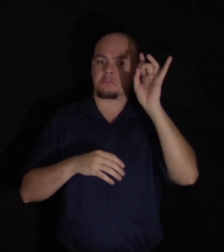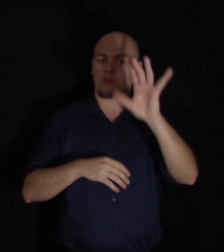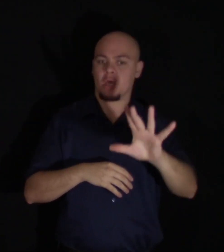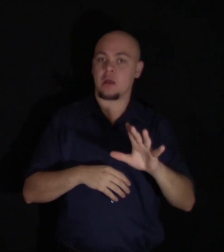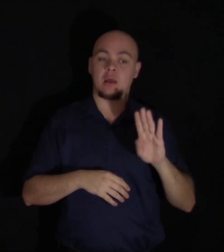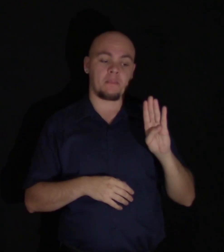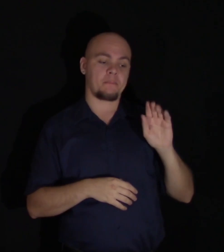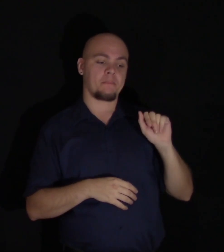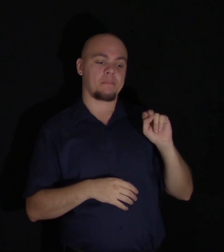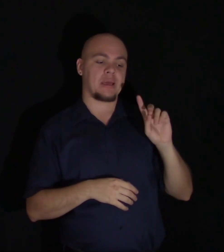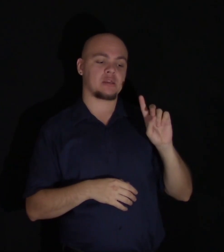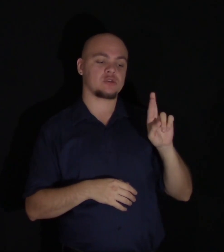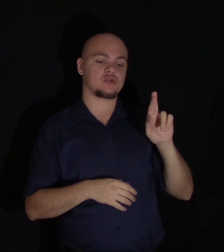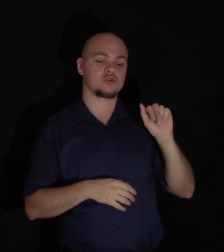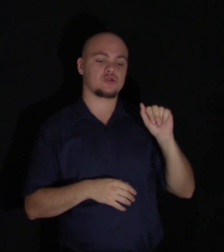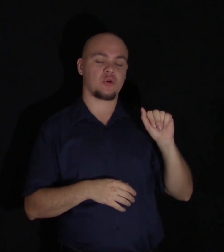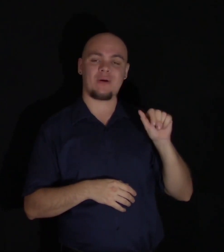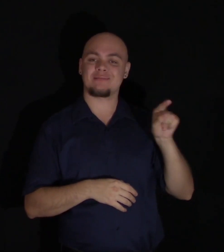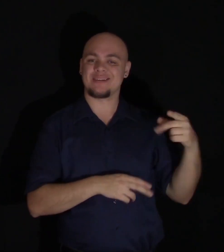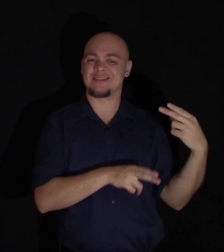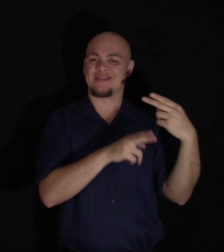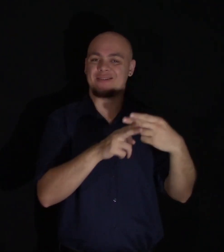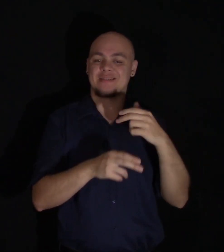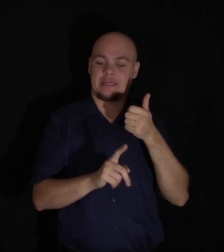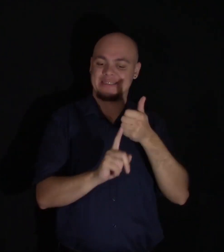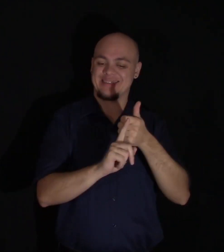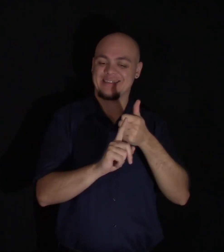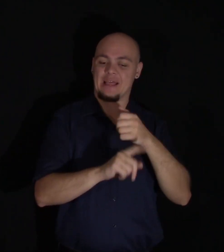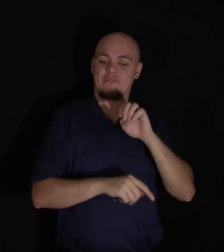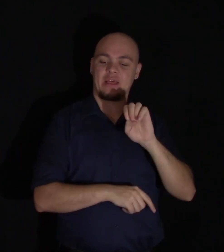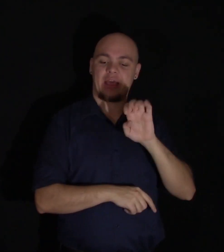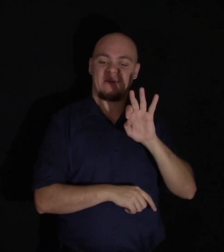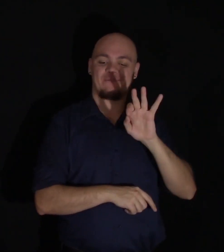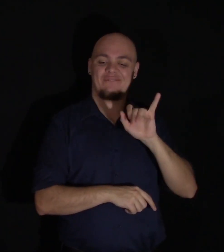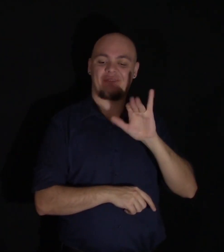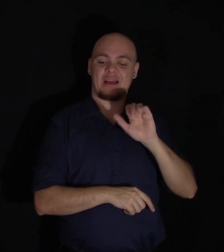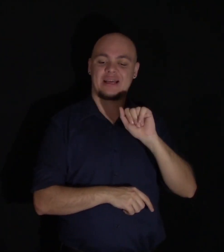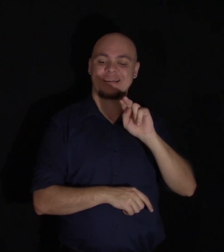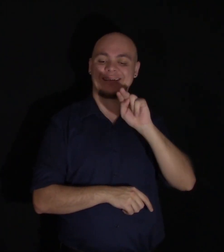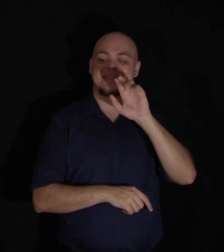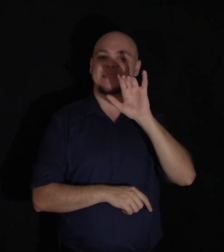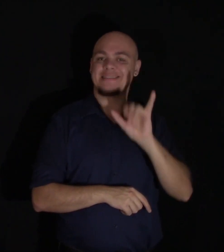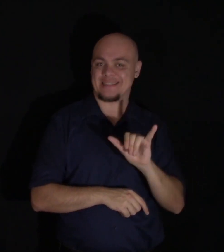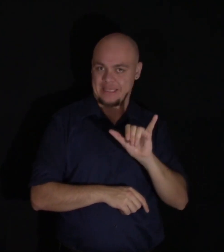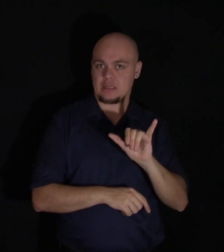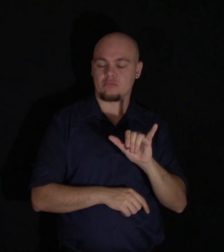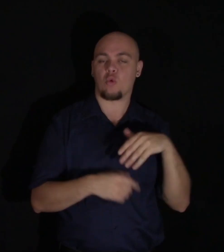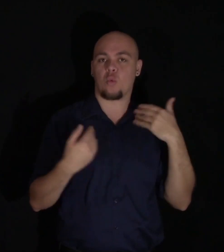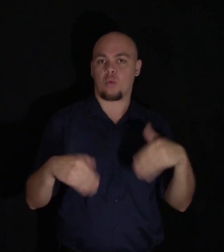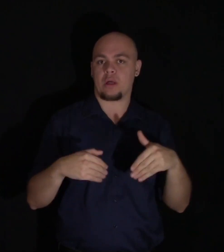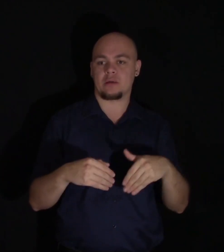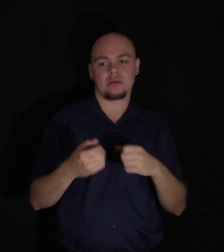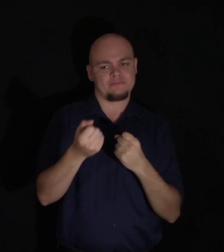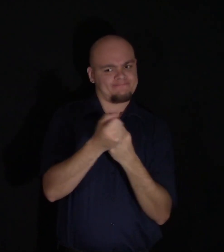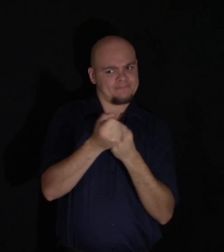calls self-efficacy, that you can do what you set out to do, and that you can